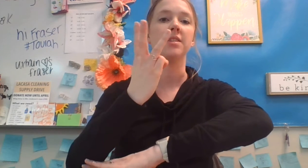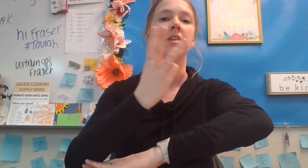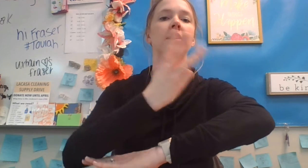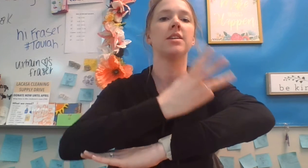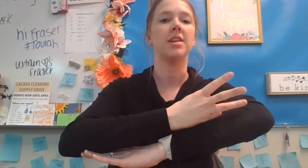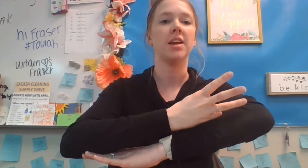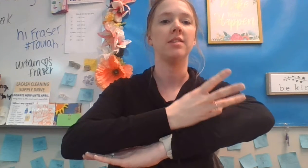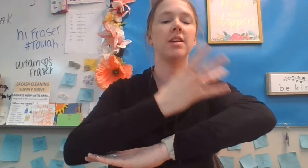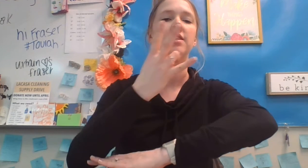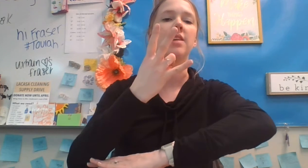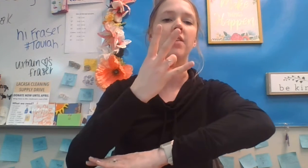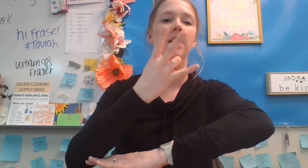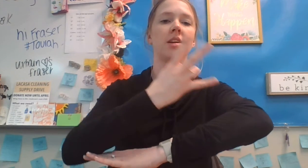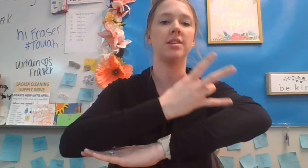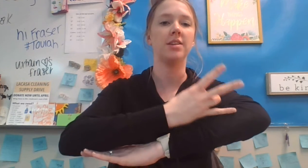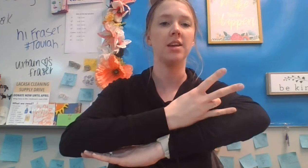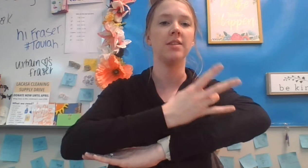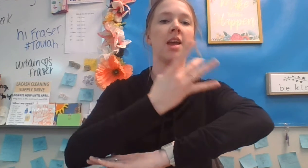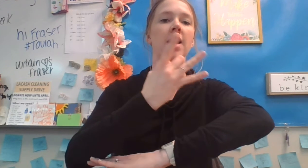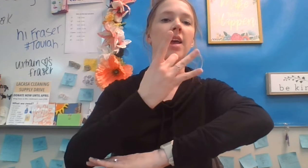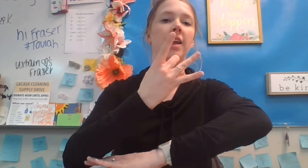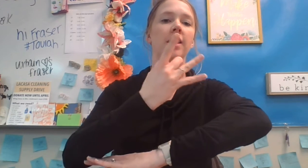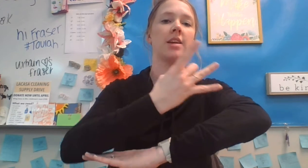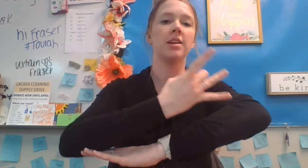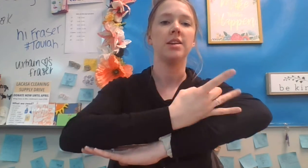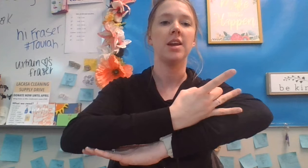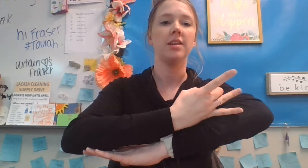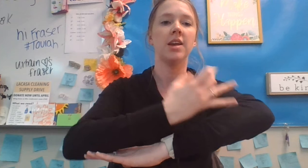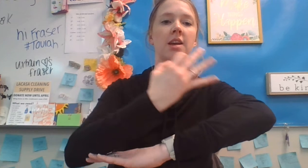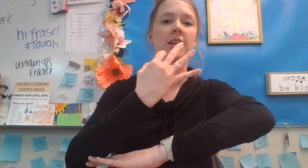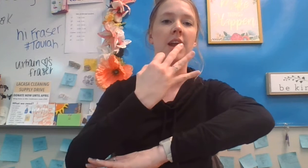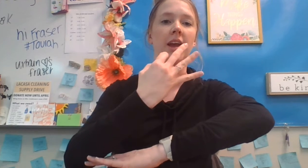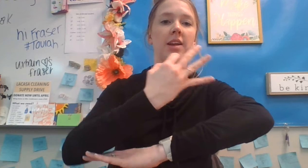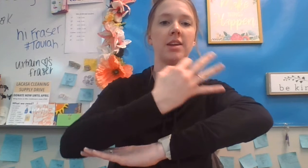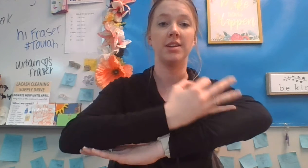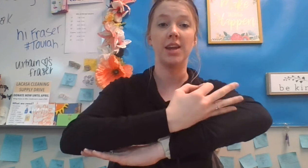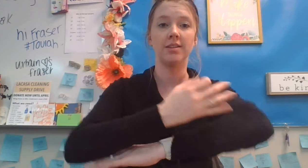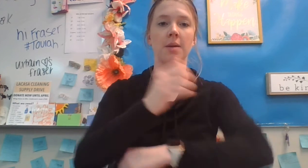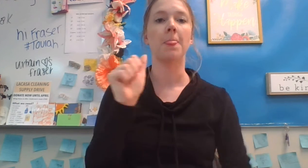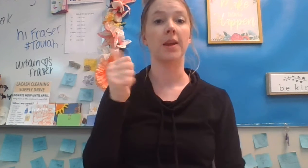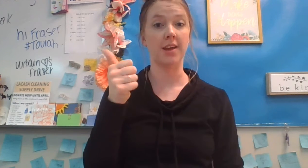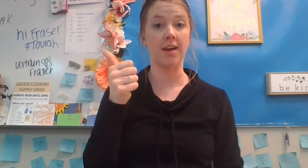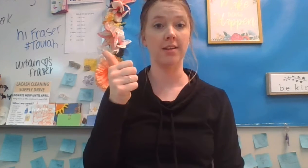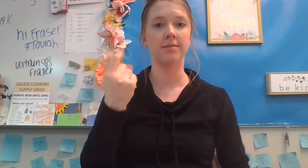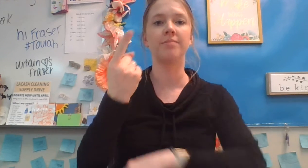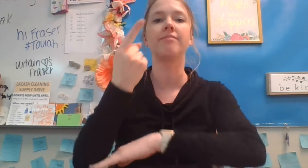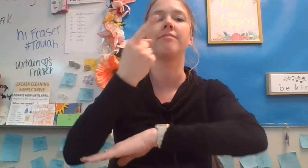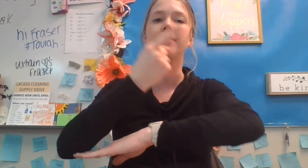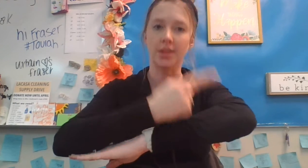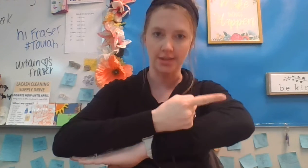6 days, 7 days, 8 days, 9 days, 10